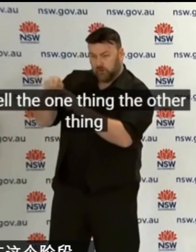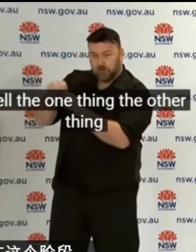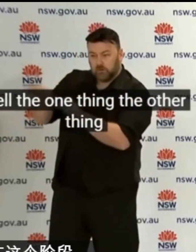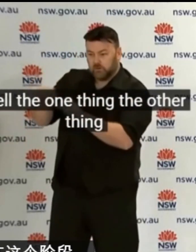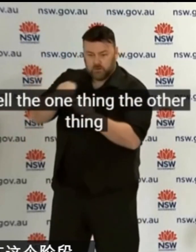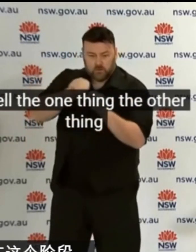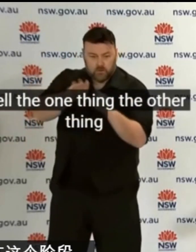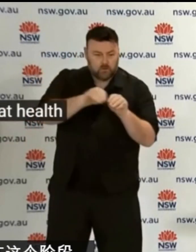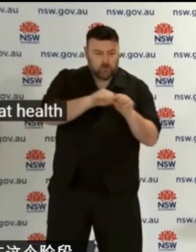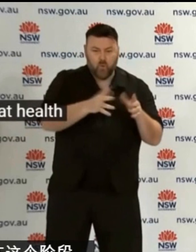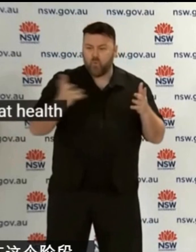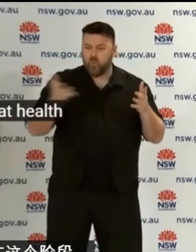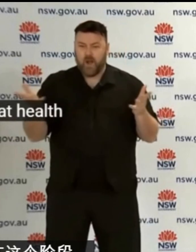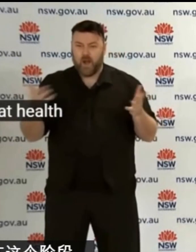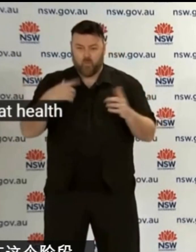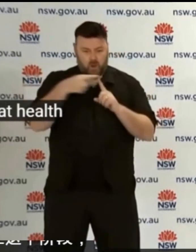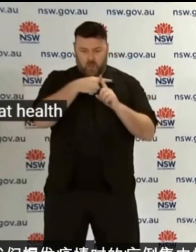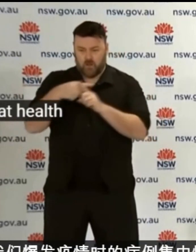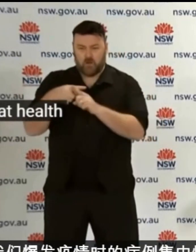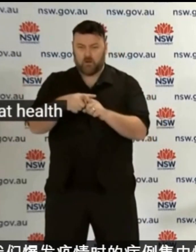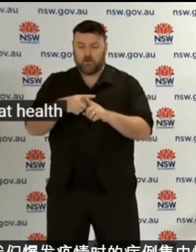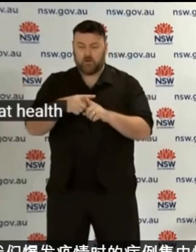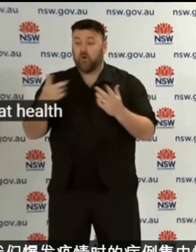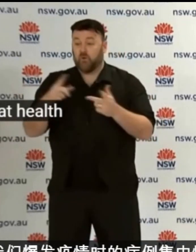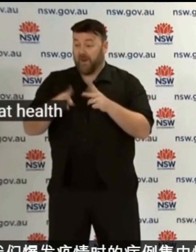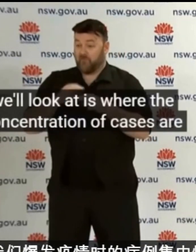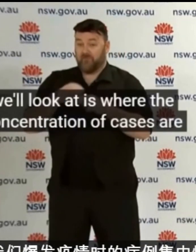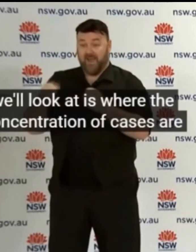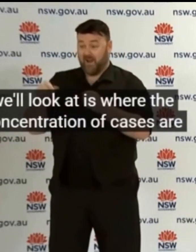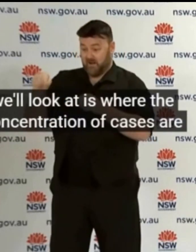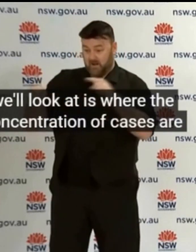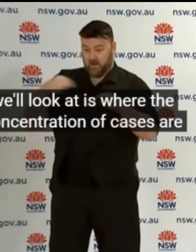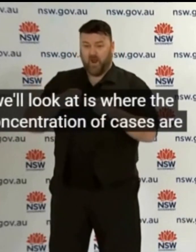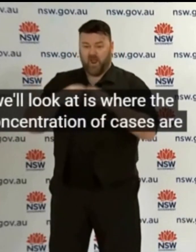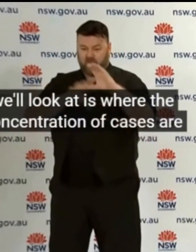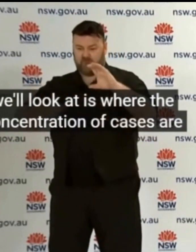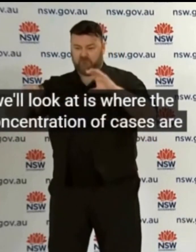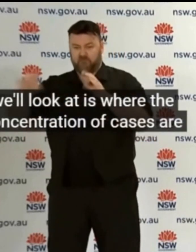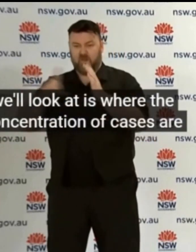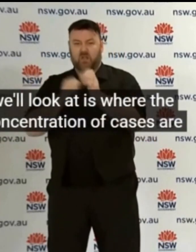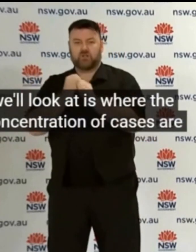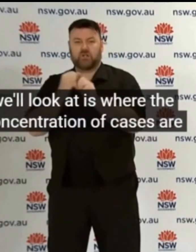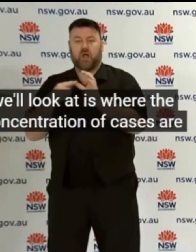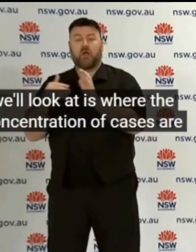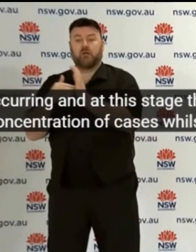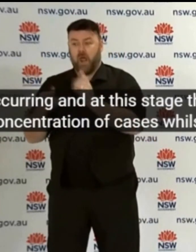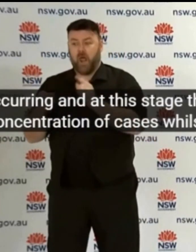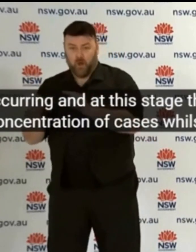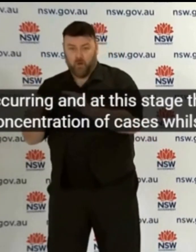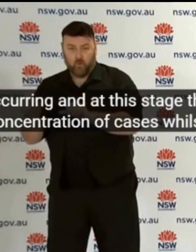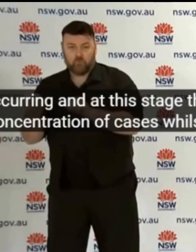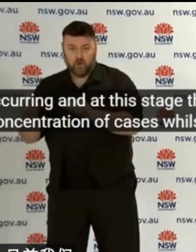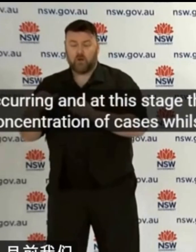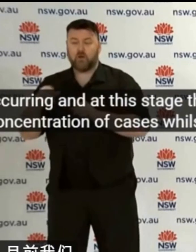cases, whilst we've had outbreaks or clusters exist outside those areas, the concentration of cases is not in dispute at the moment. We